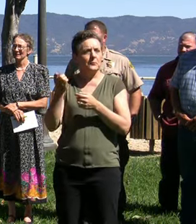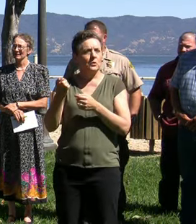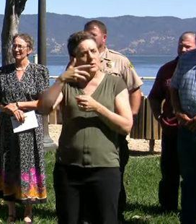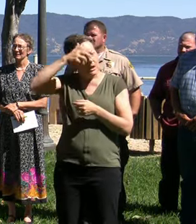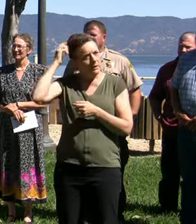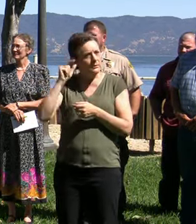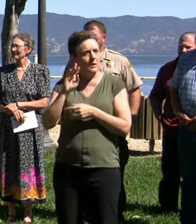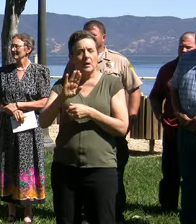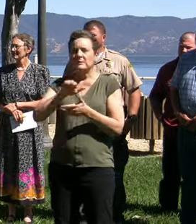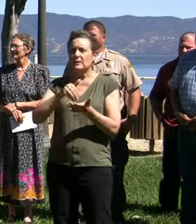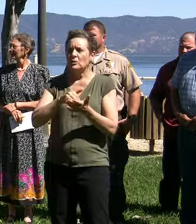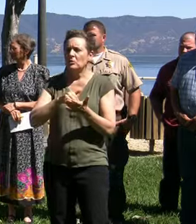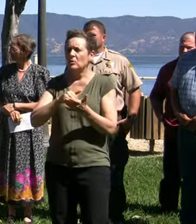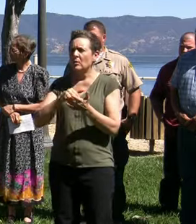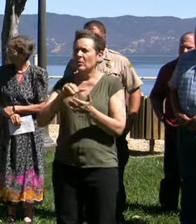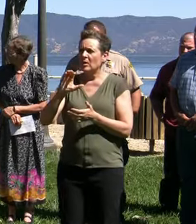Lions Club Center on